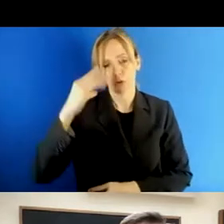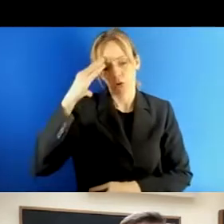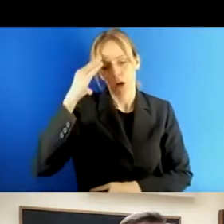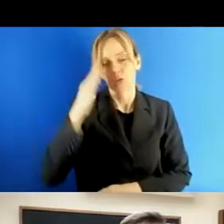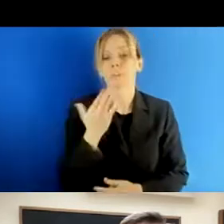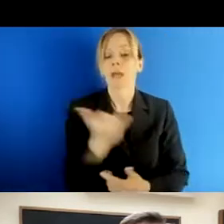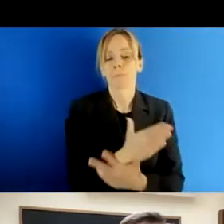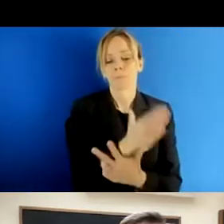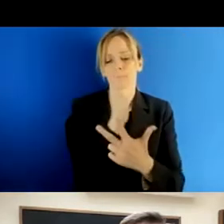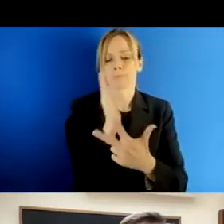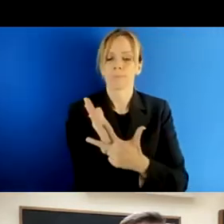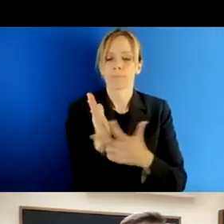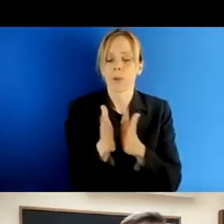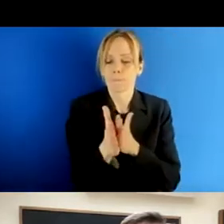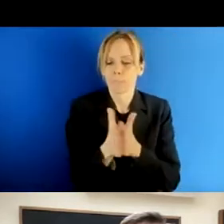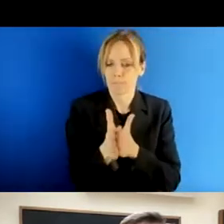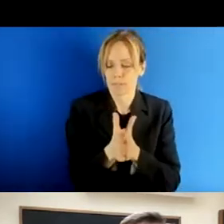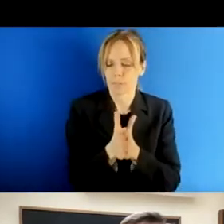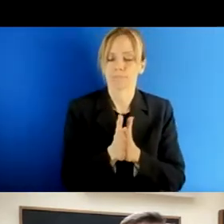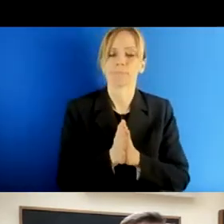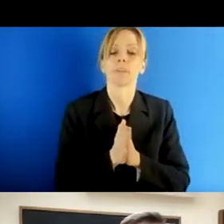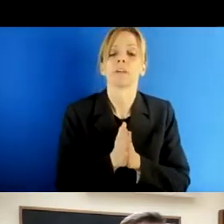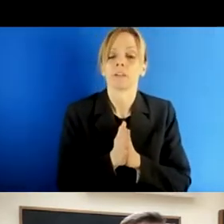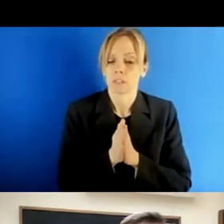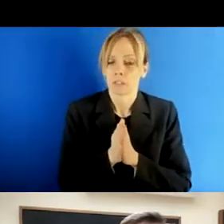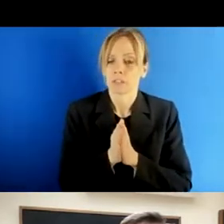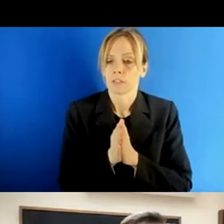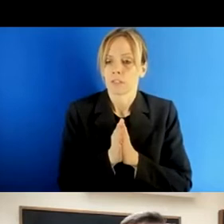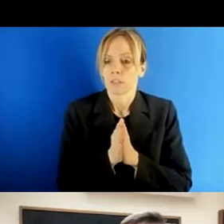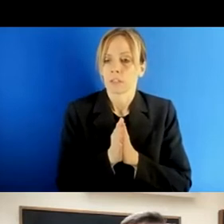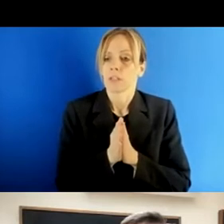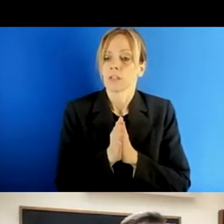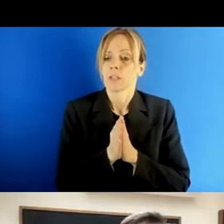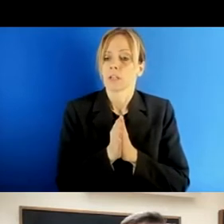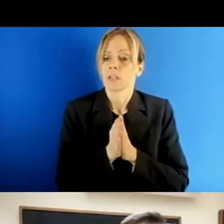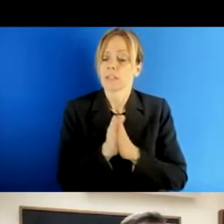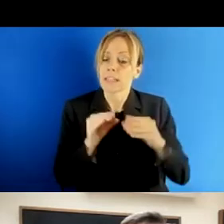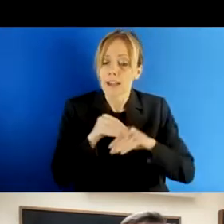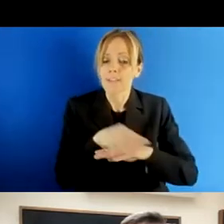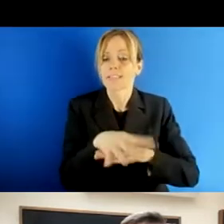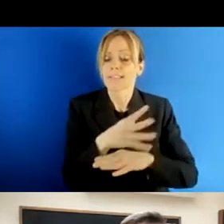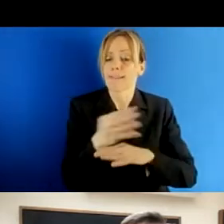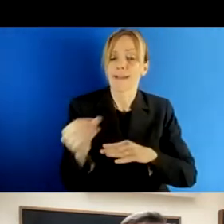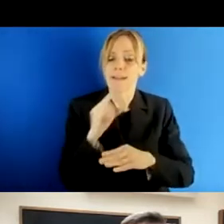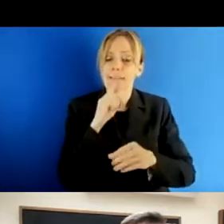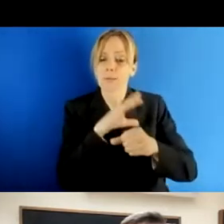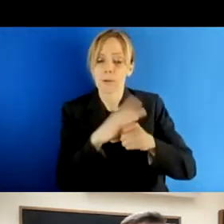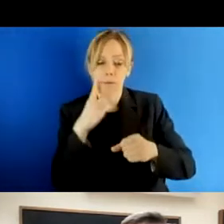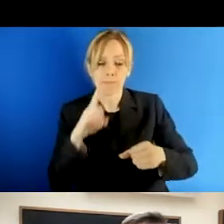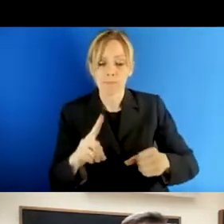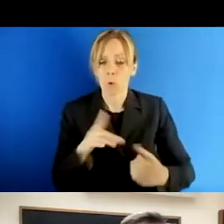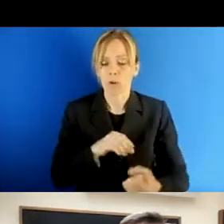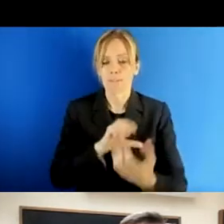concept, critical motivation. And that's perceived efficacy and commitment to pursue justice and confront